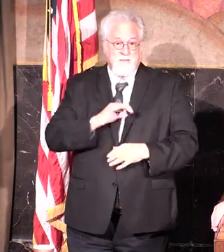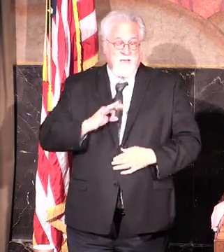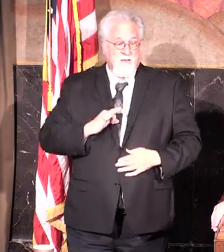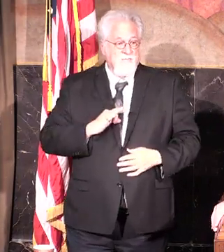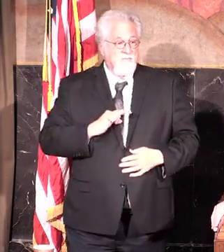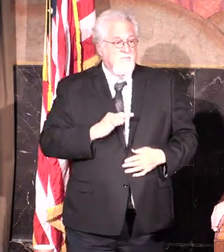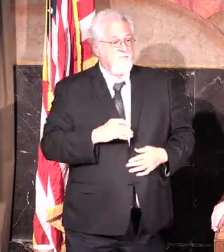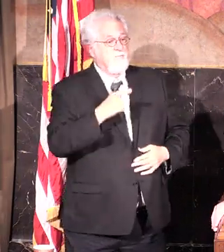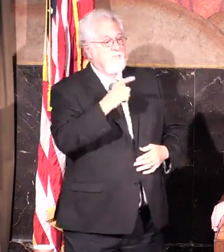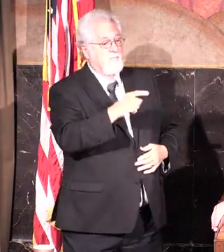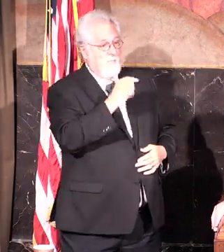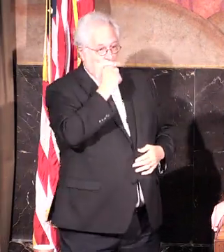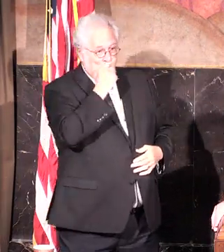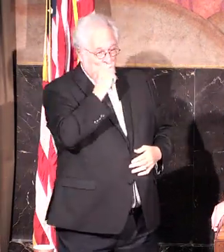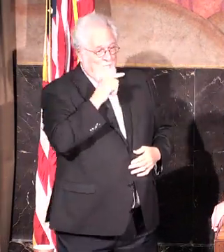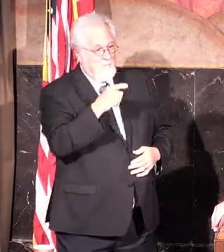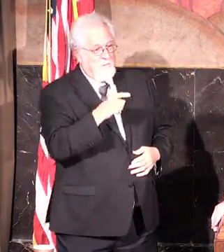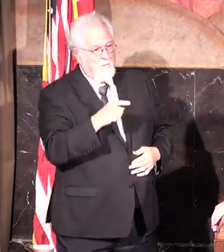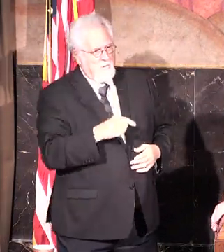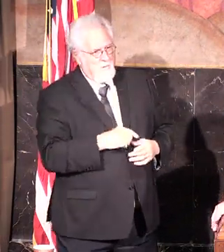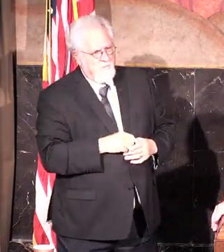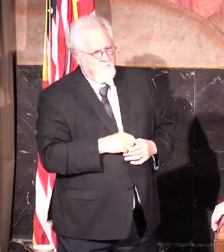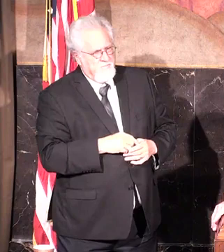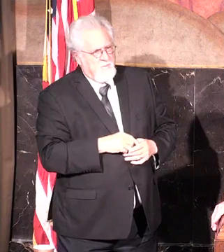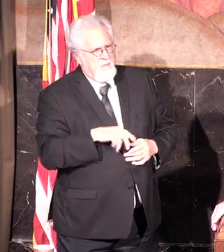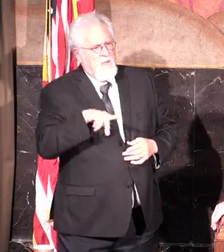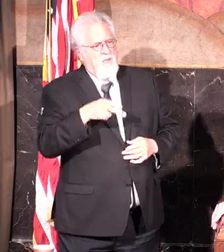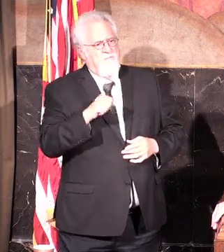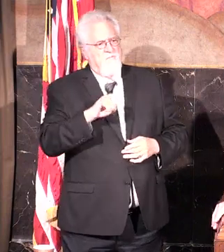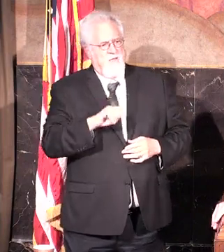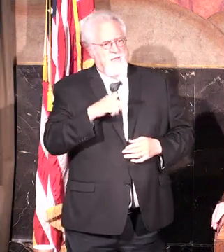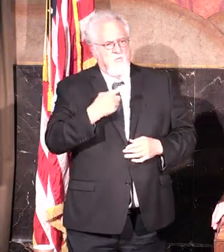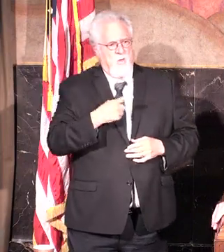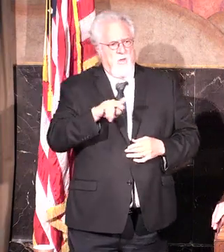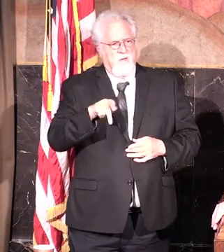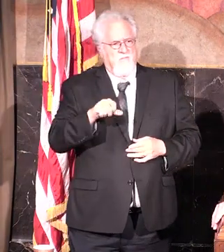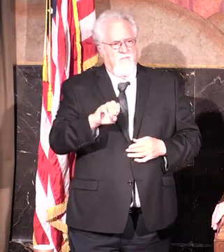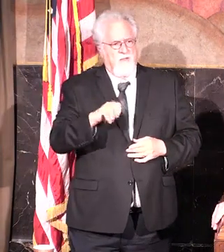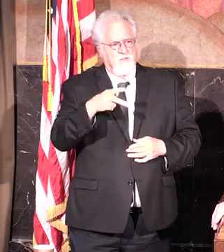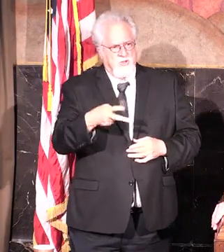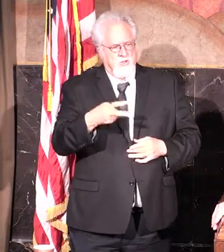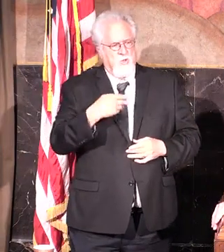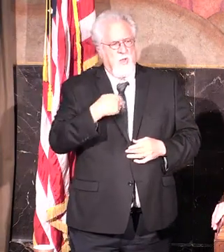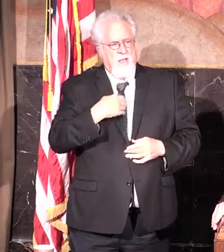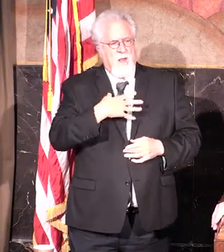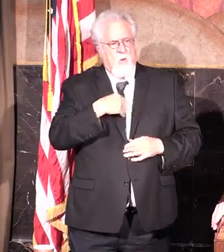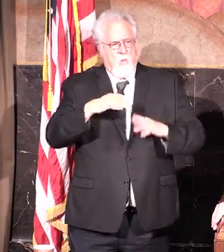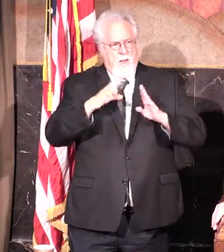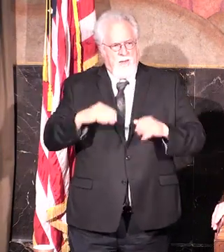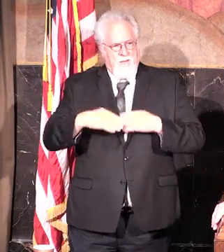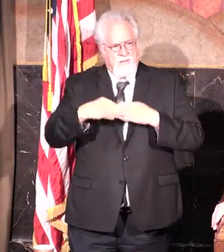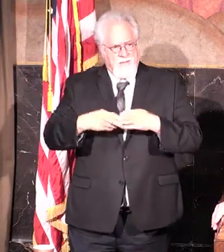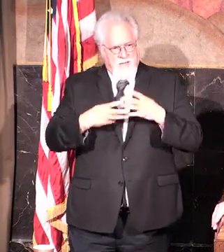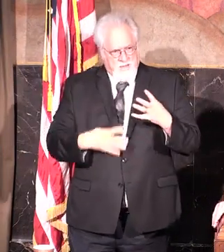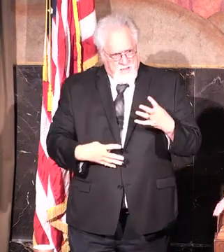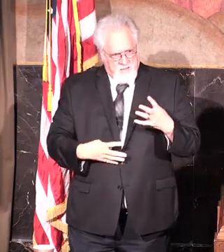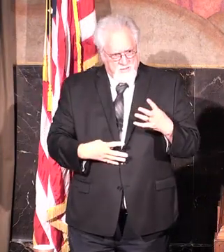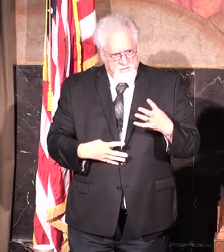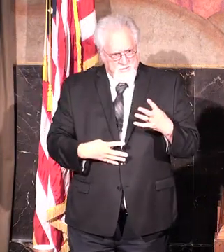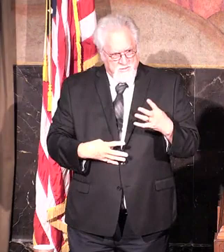I know early on in phase 1 and phase 2, there was a specific set of guidelines from the White House you looked at, and it was whether we need